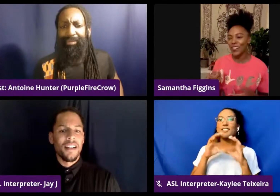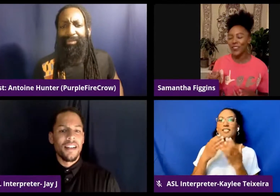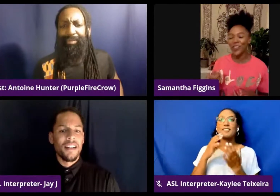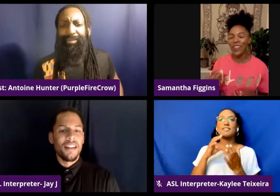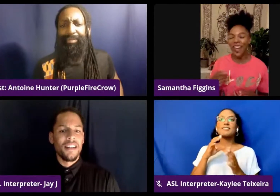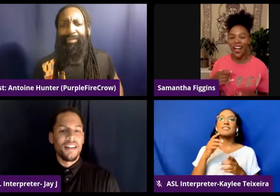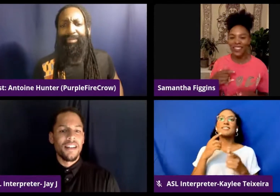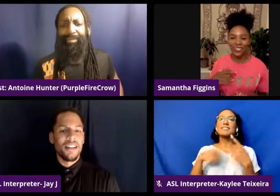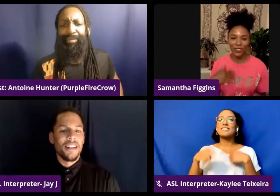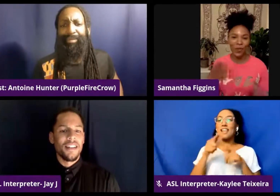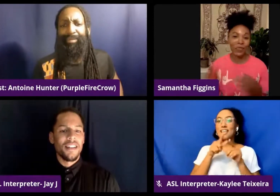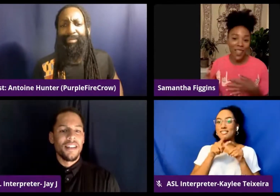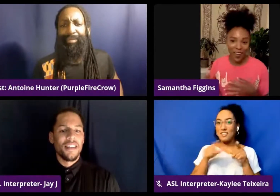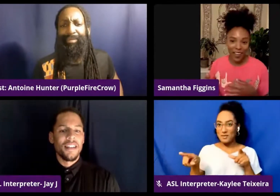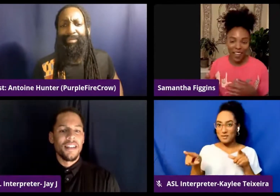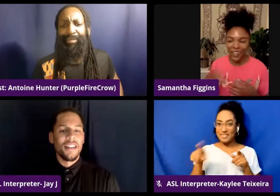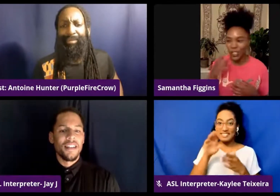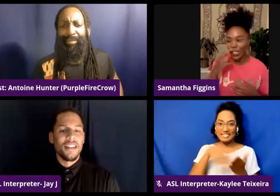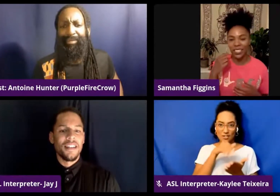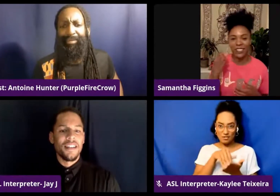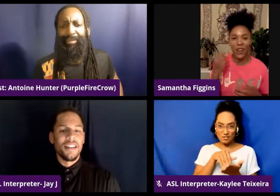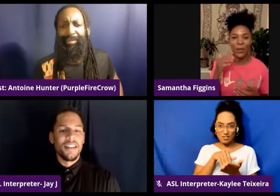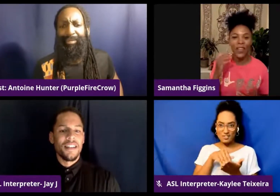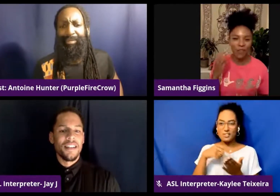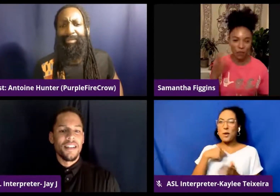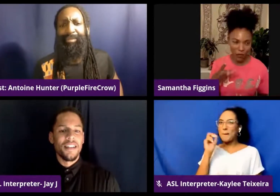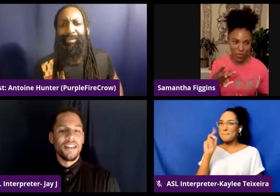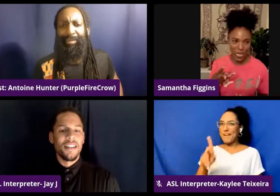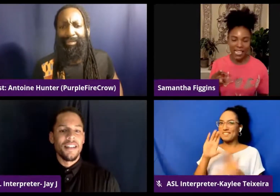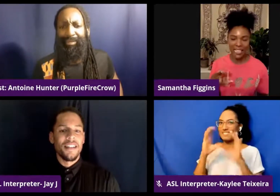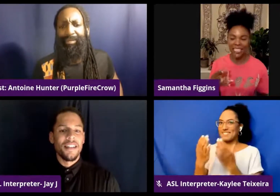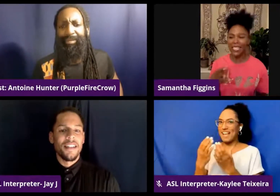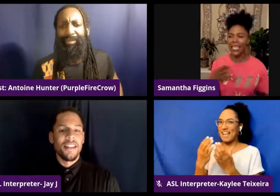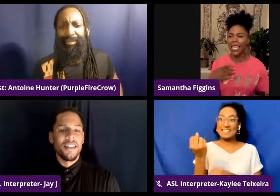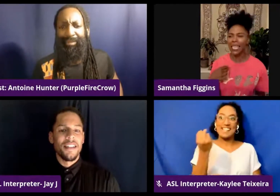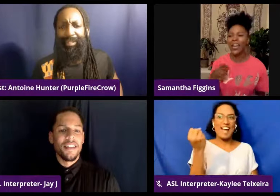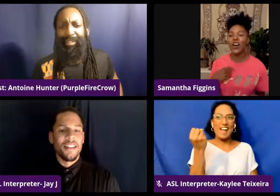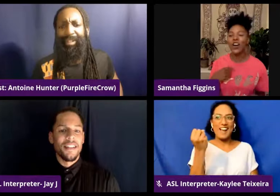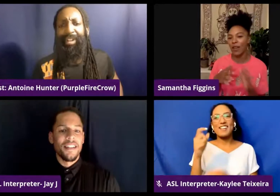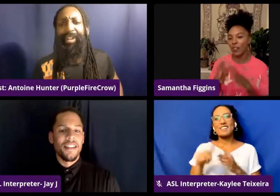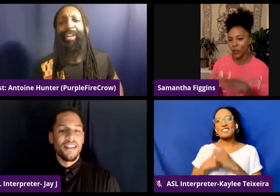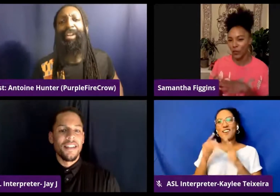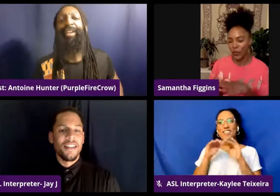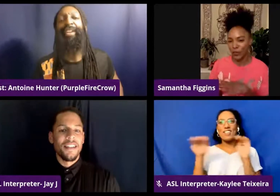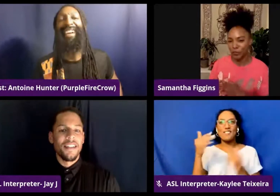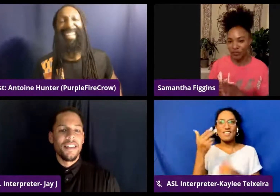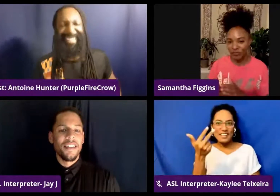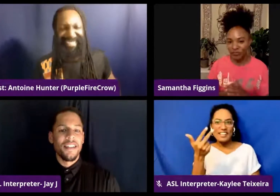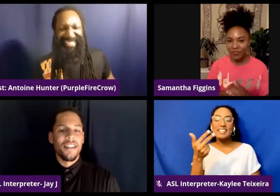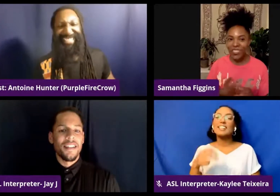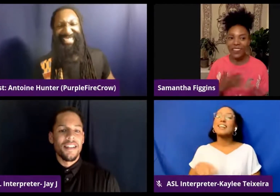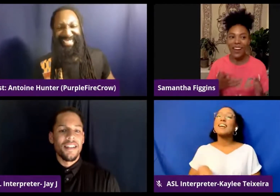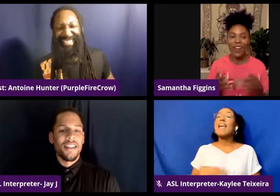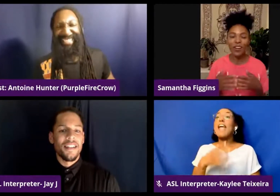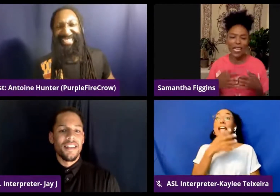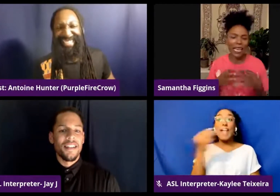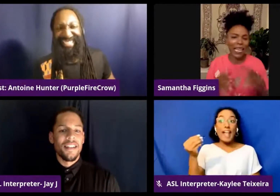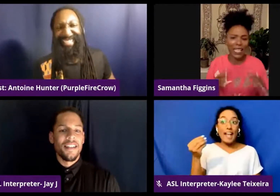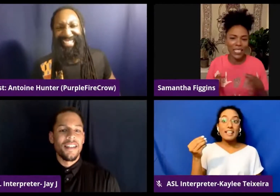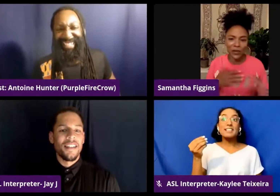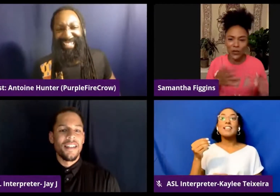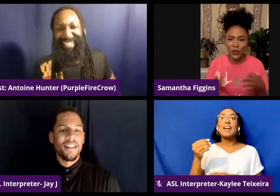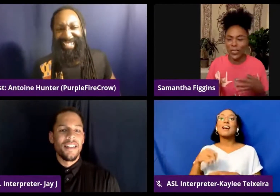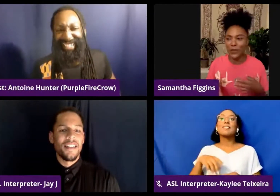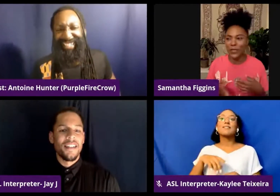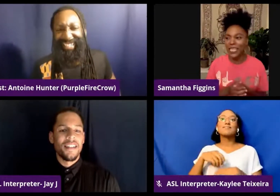go back to class on Saturday, actually, to start my level 3 classes. And I also have a tutor that I go to,